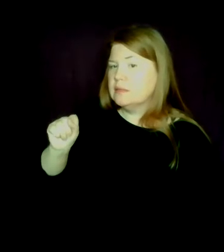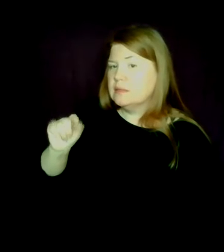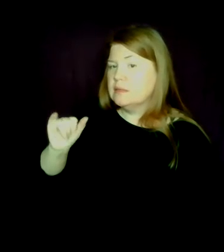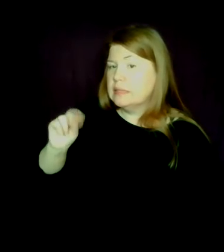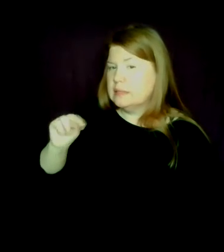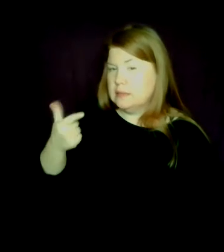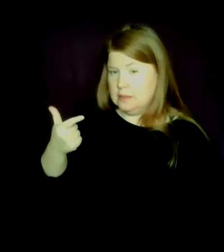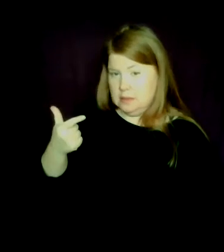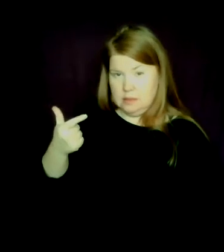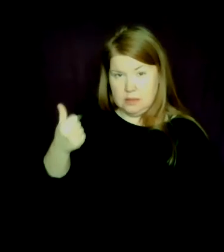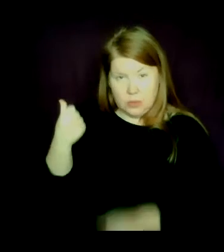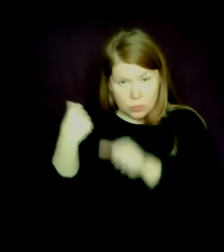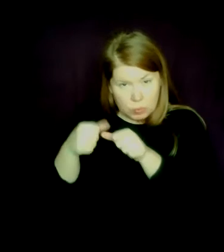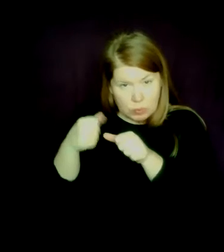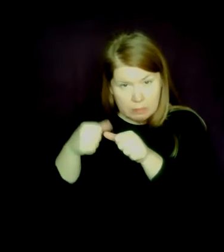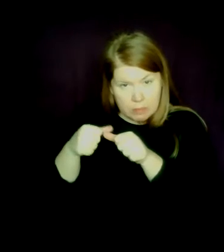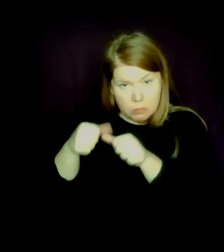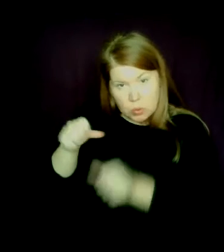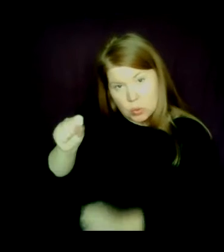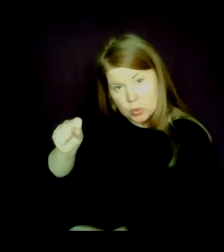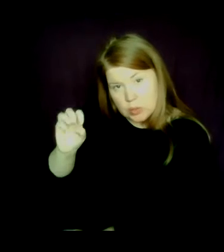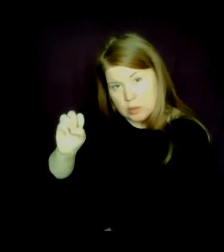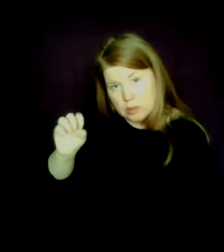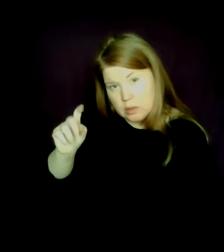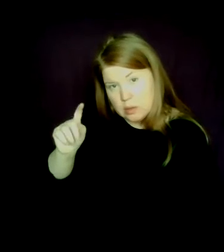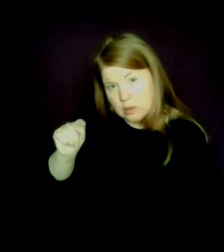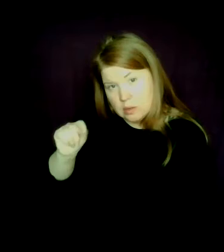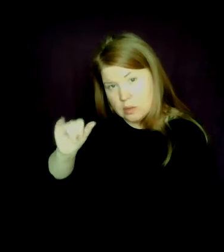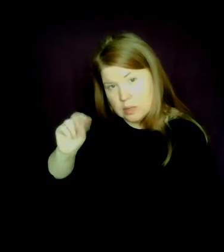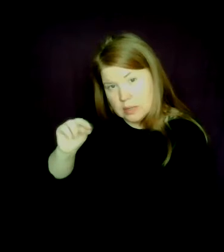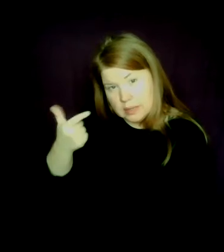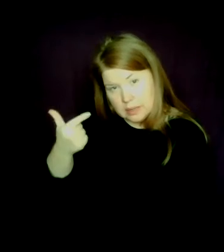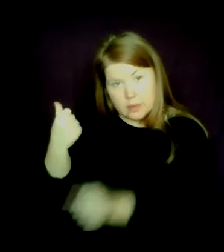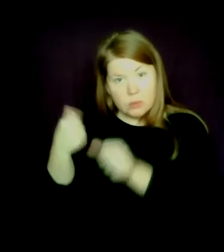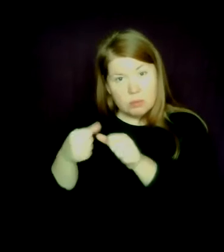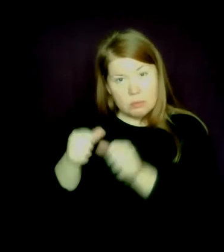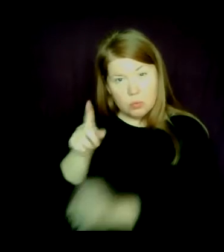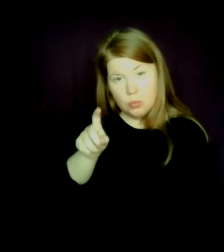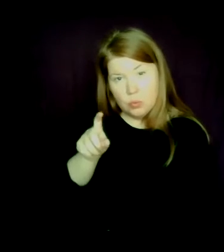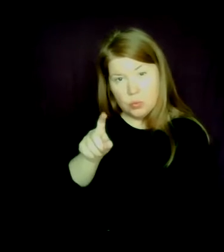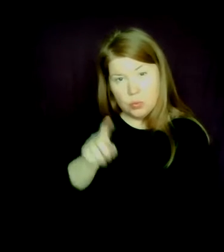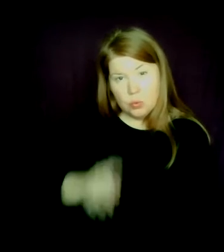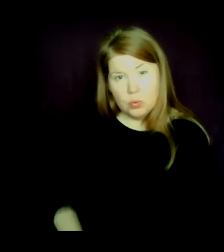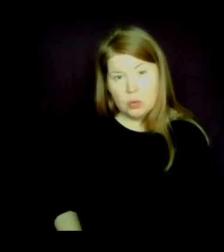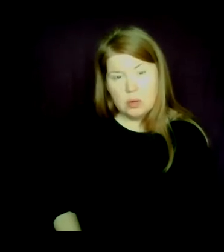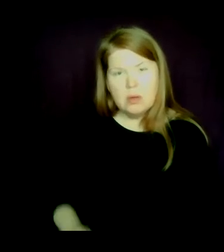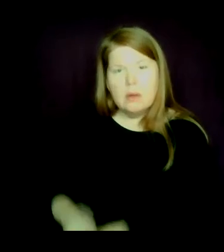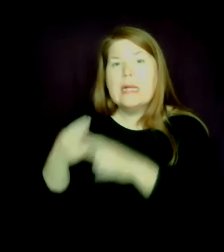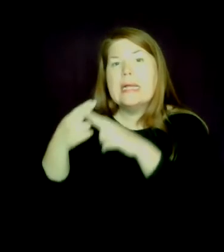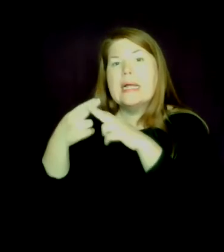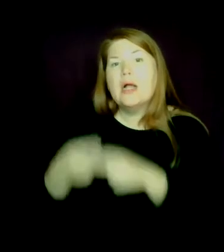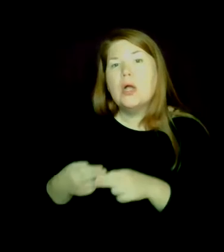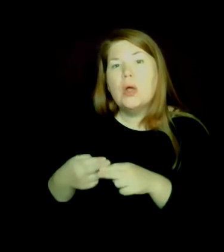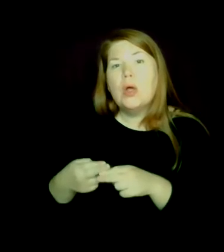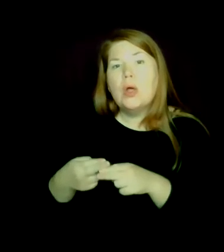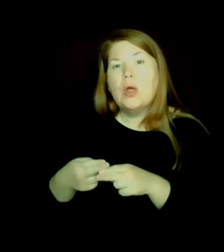This one's kind of a hard one. The setting in the story is, they call it a beauty